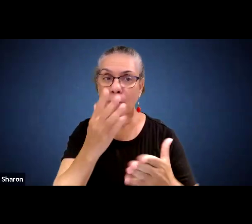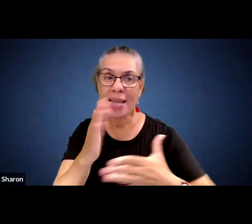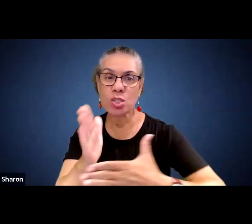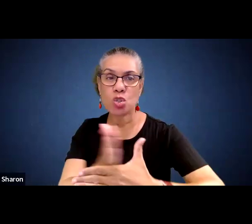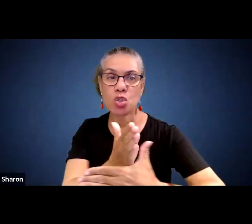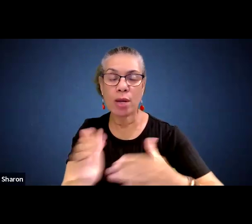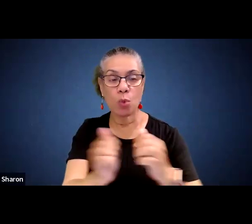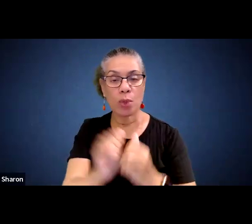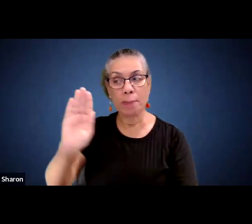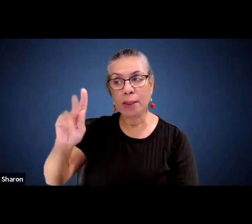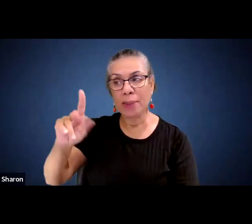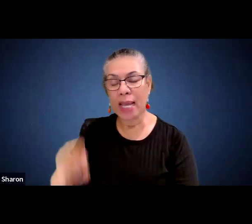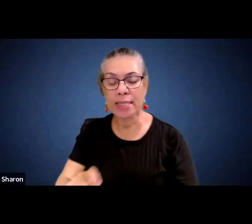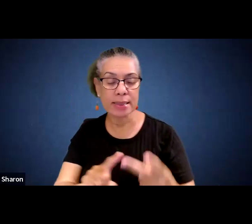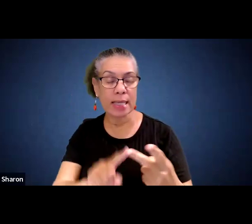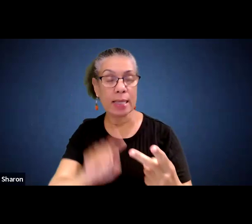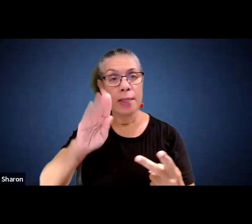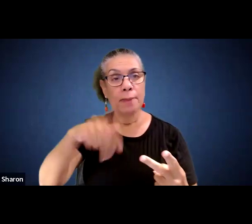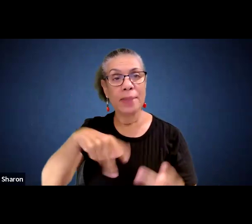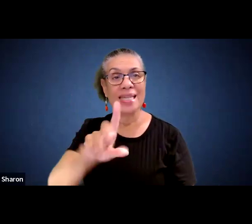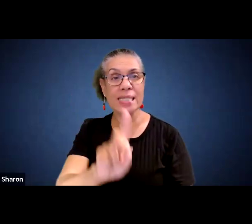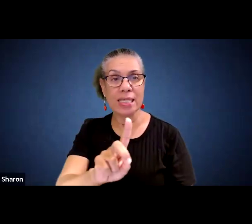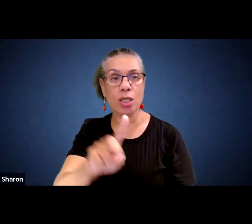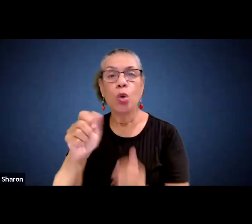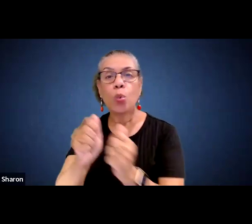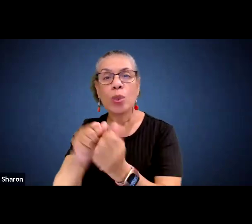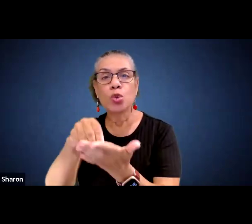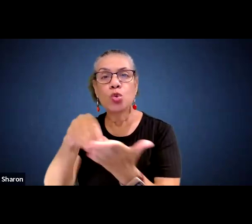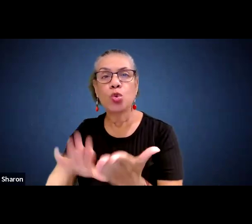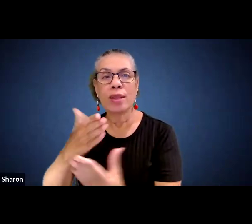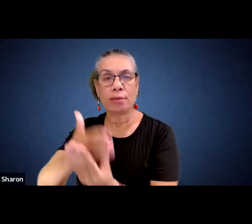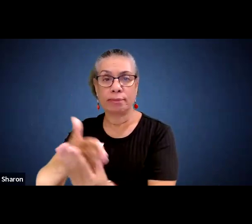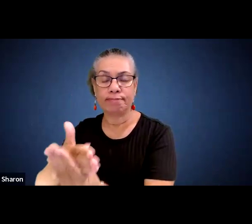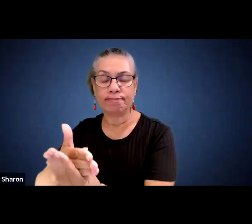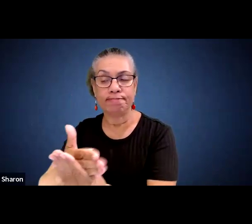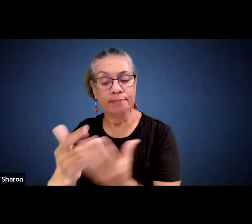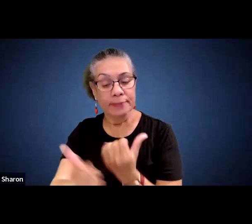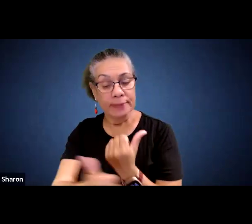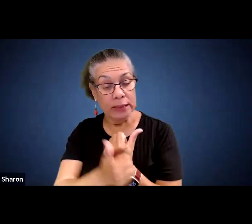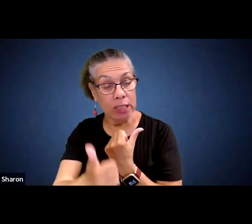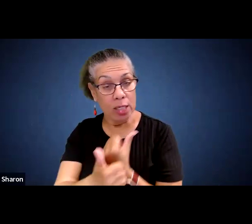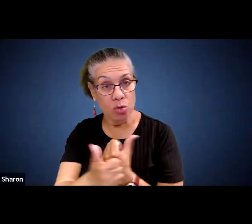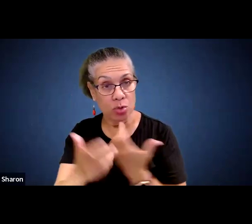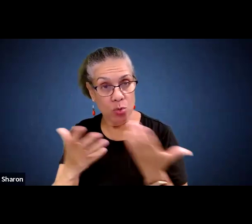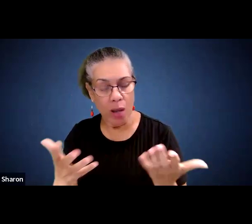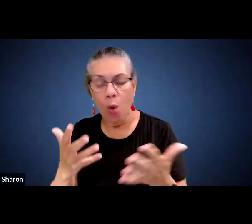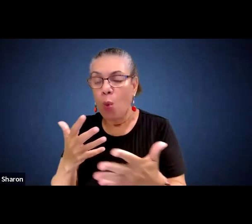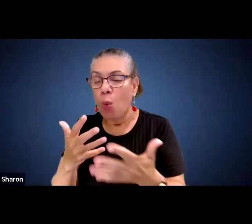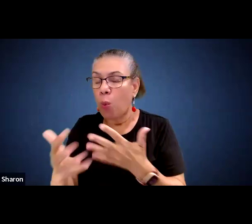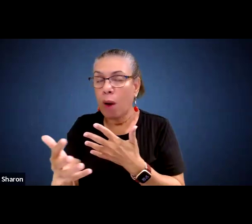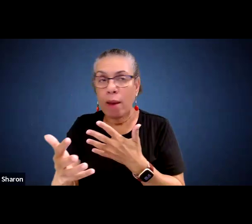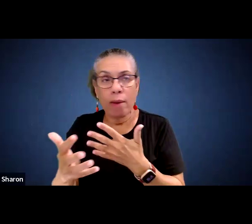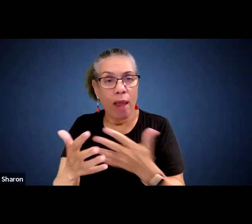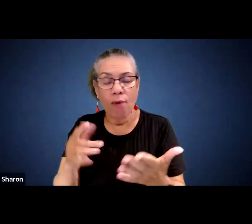between BPS and BPD involving student records. The danger here is that whatever this